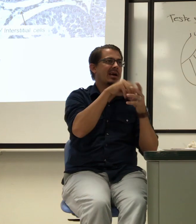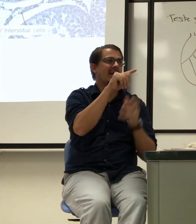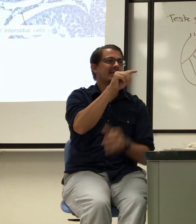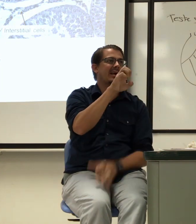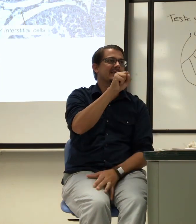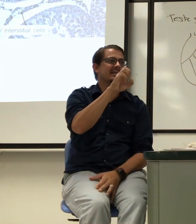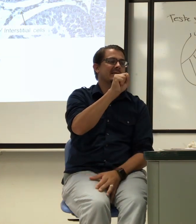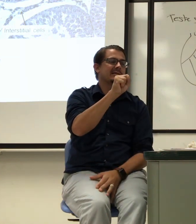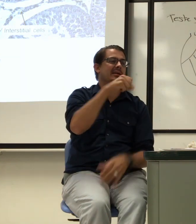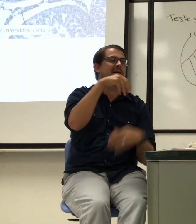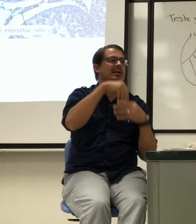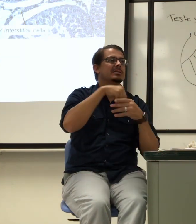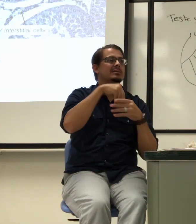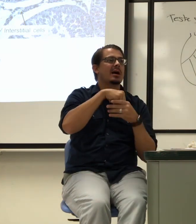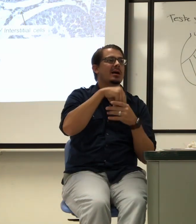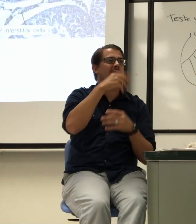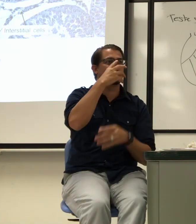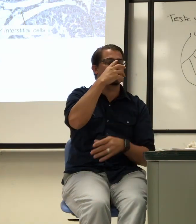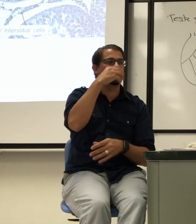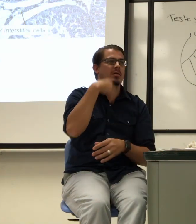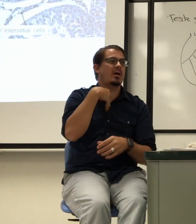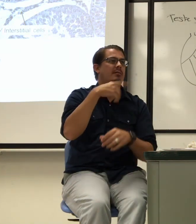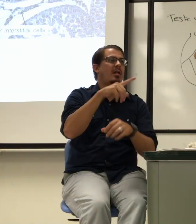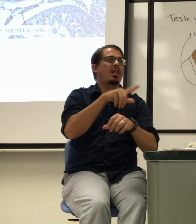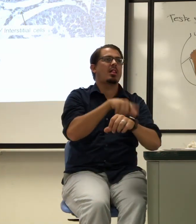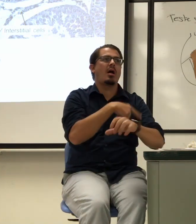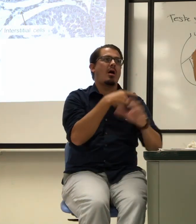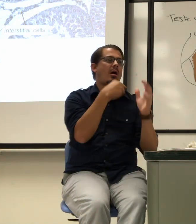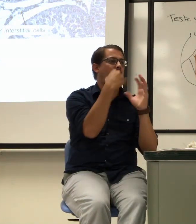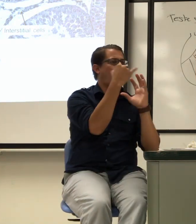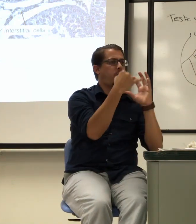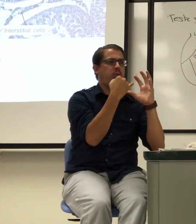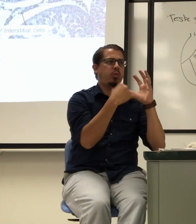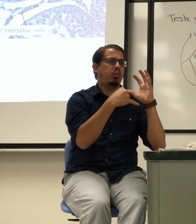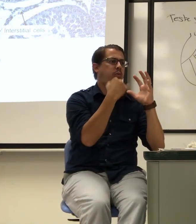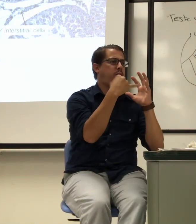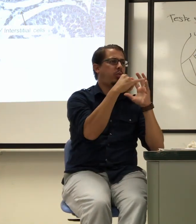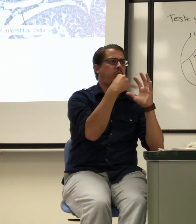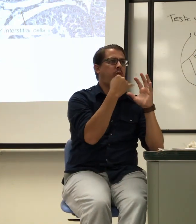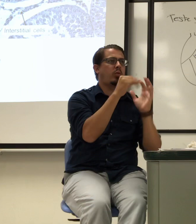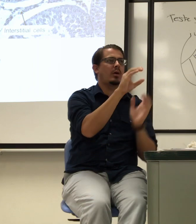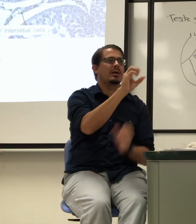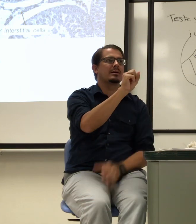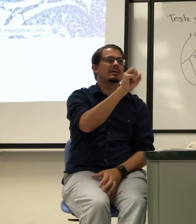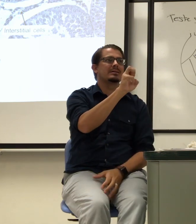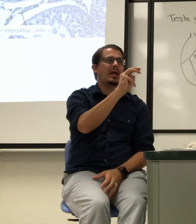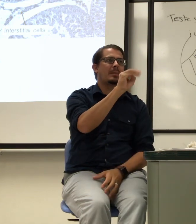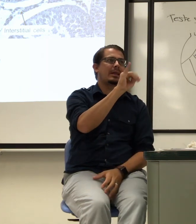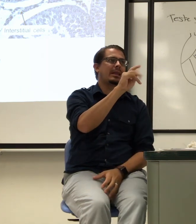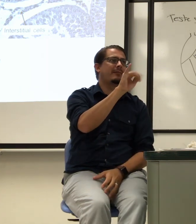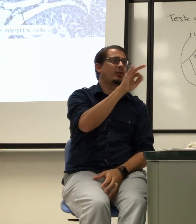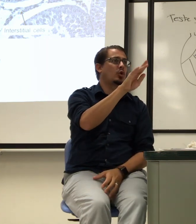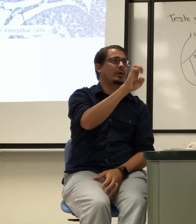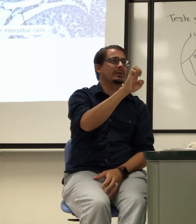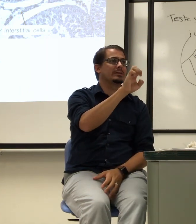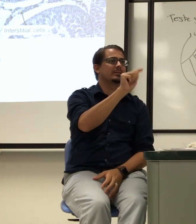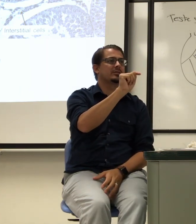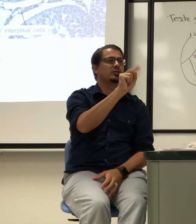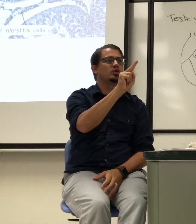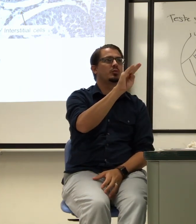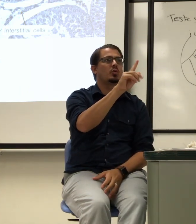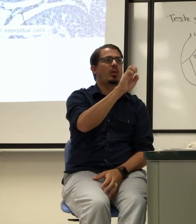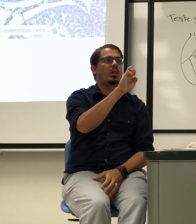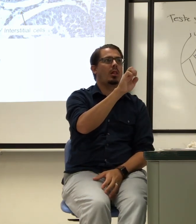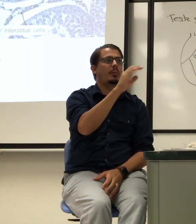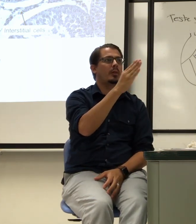and inside there you have these long convoluted tubes called the seminiferous tubule. What I drew in